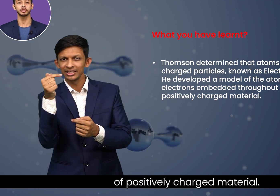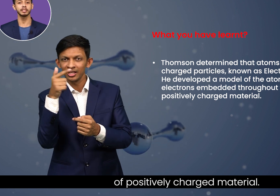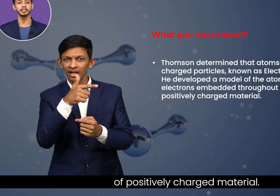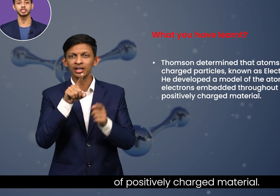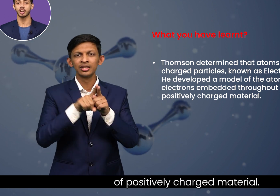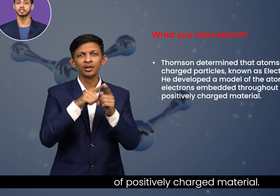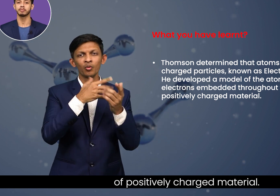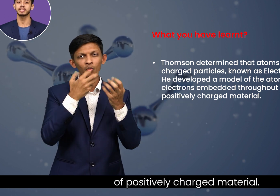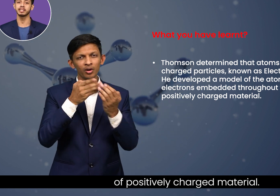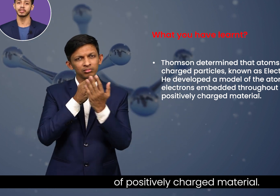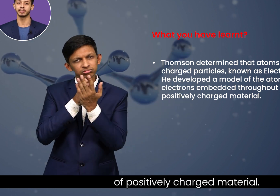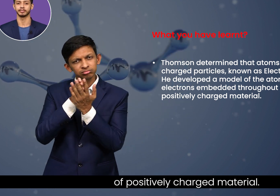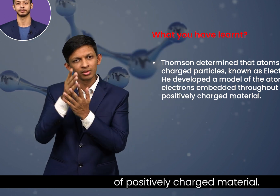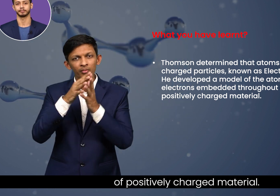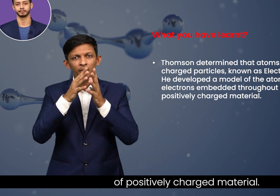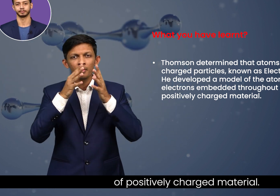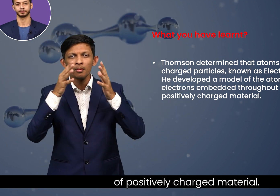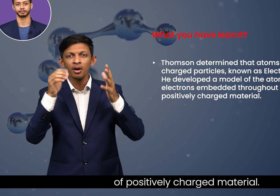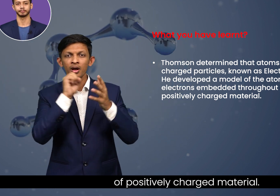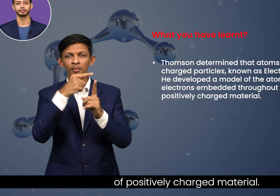of positively charged material.